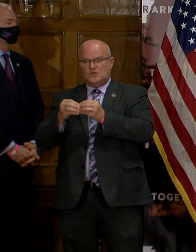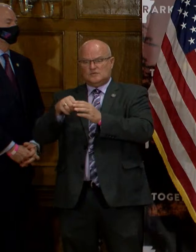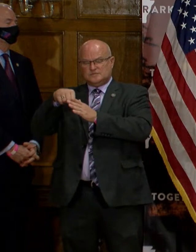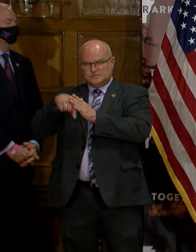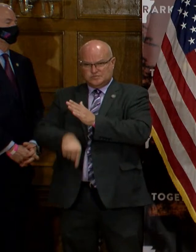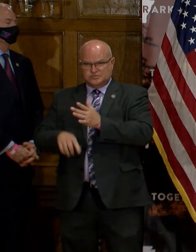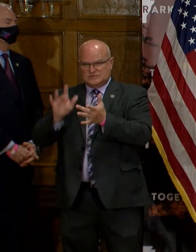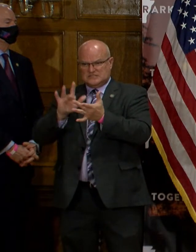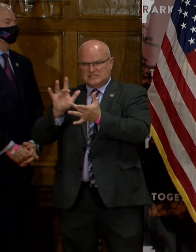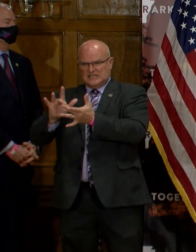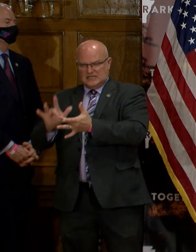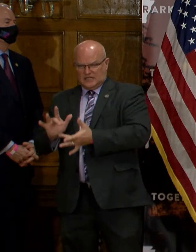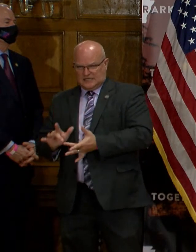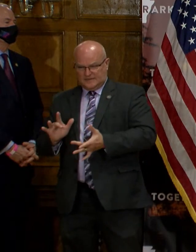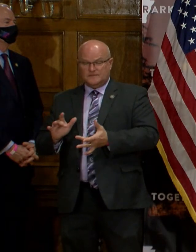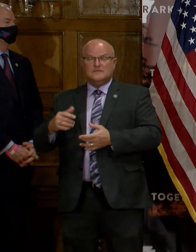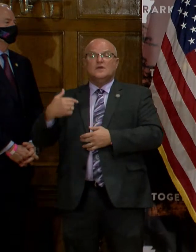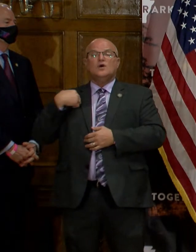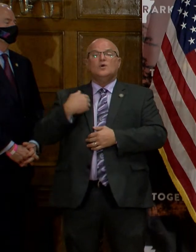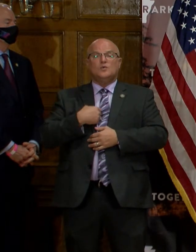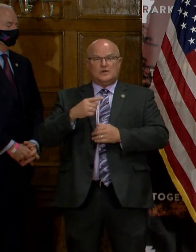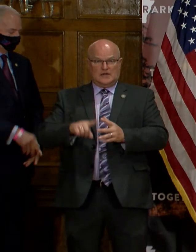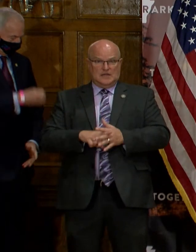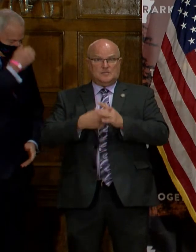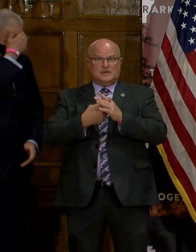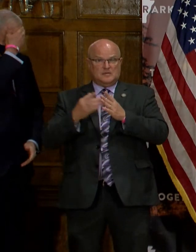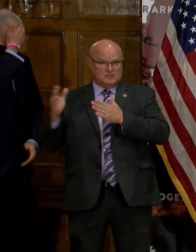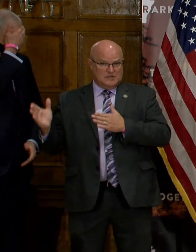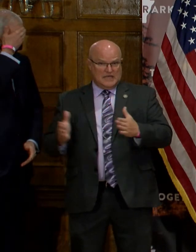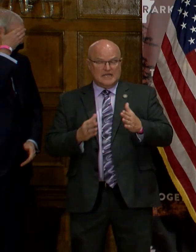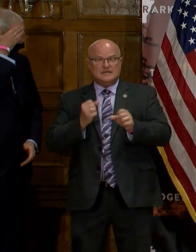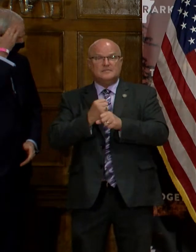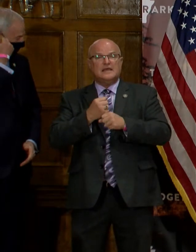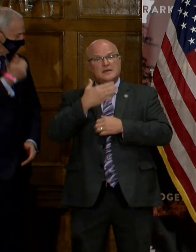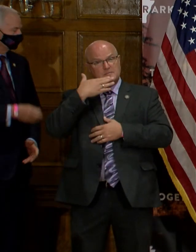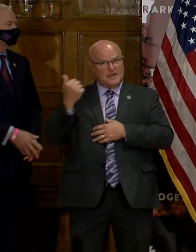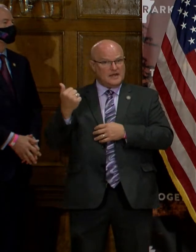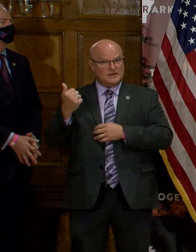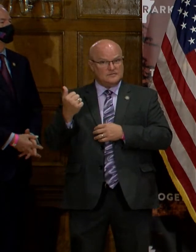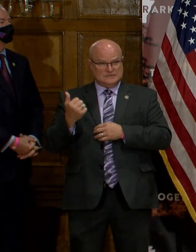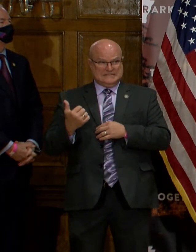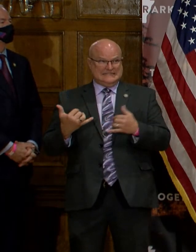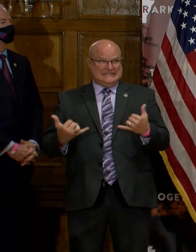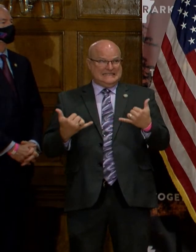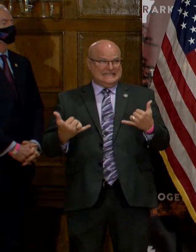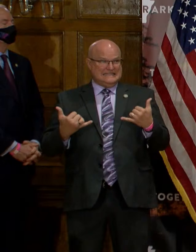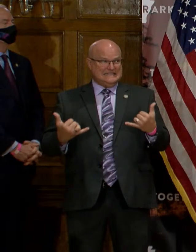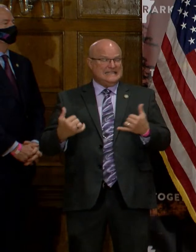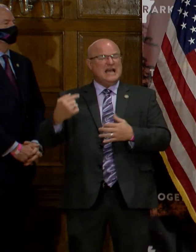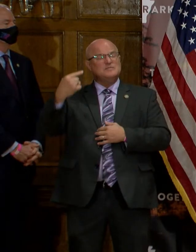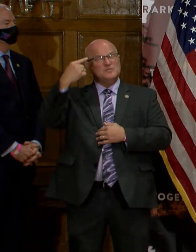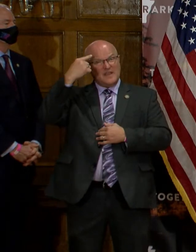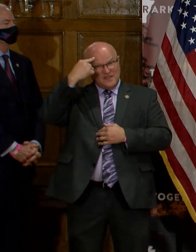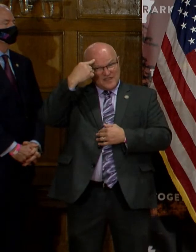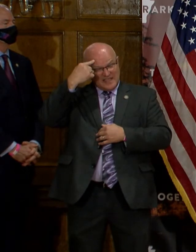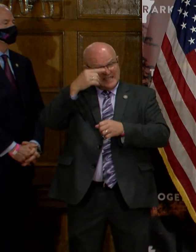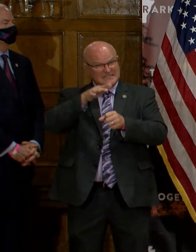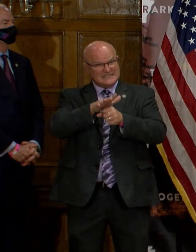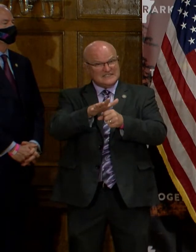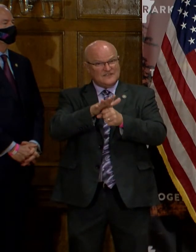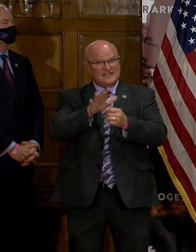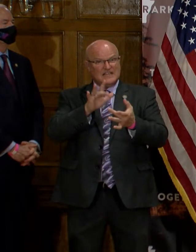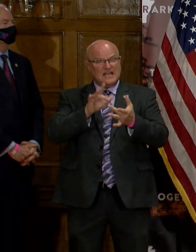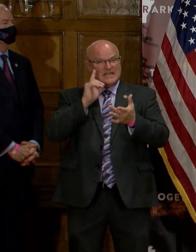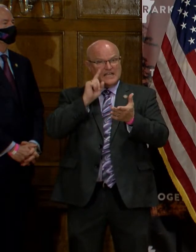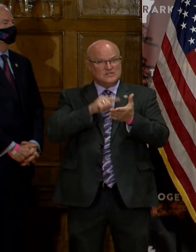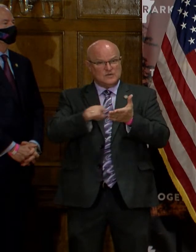contact by the contact tracer. So we are implementing strategies to make that better. At this time, we think we have sufficient